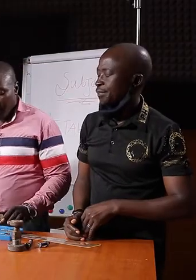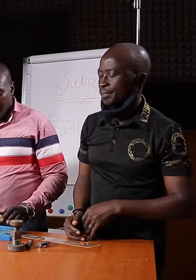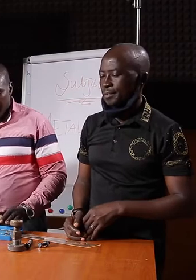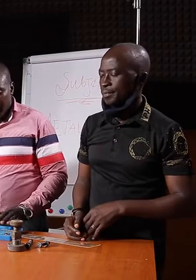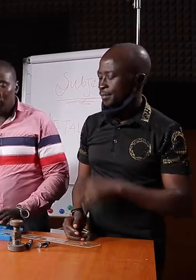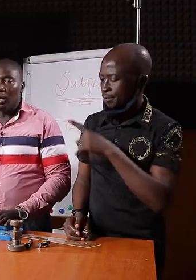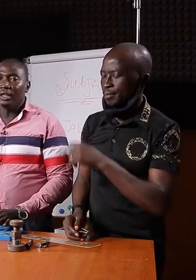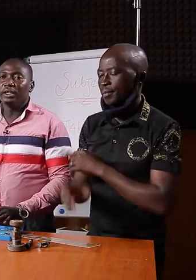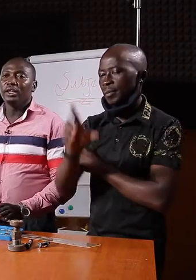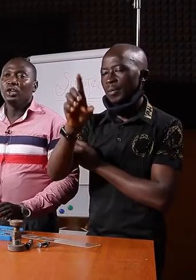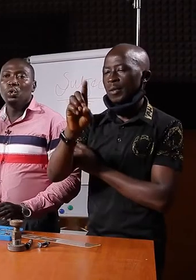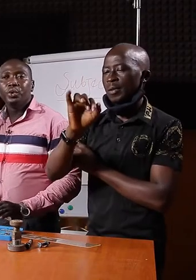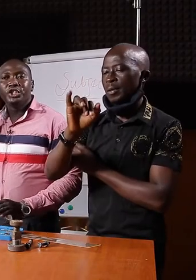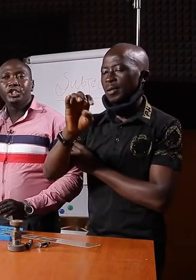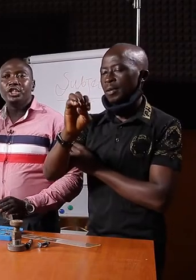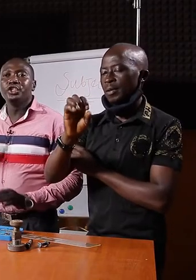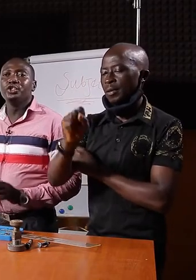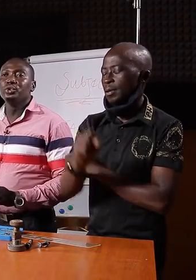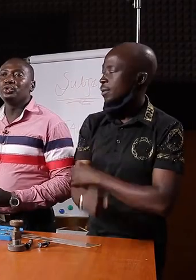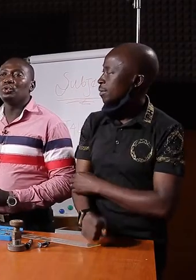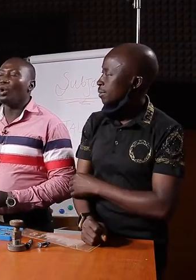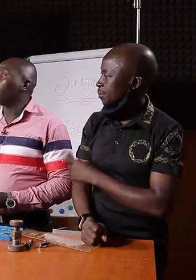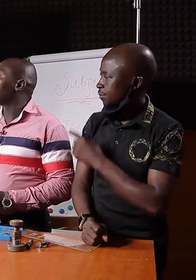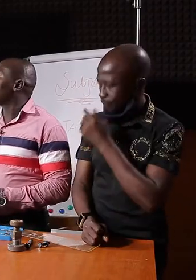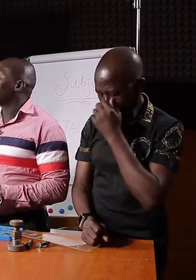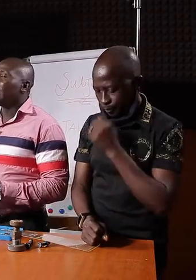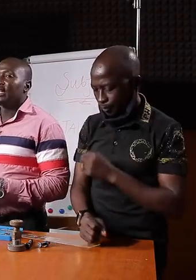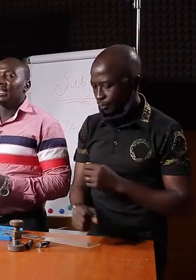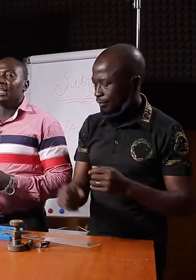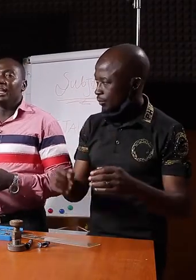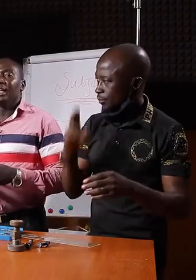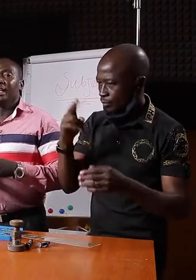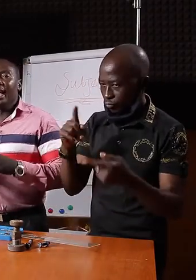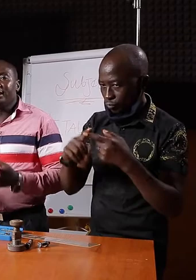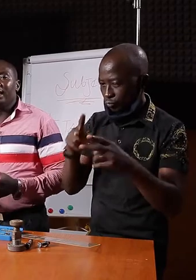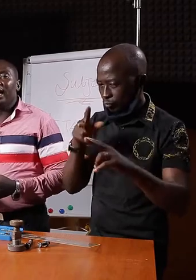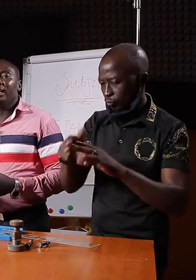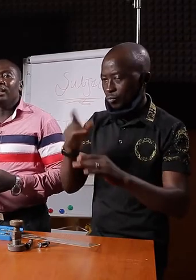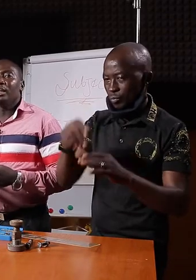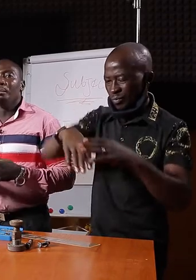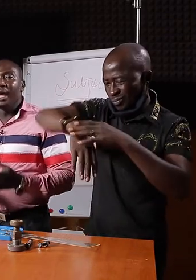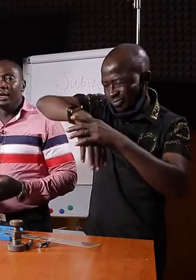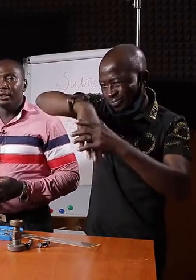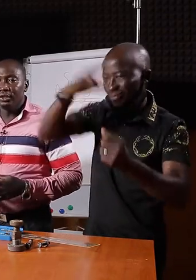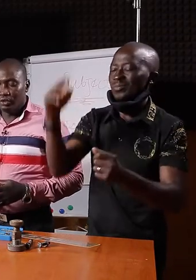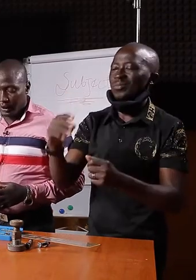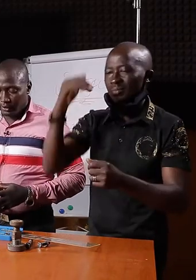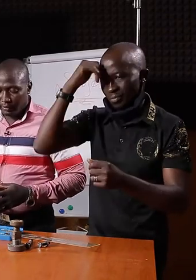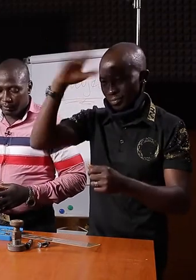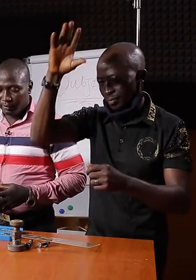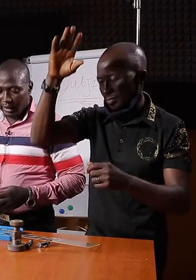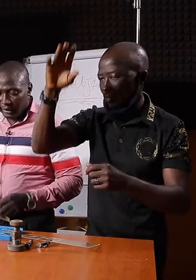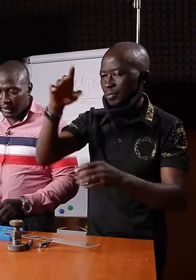We have the next one, which is used to cut the external male